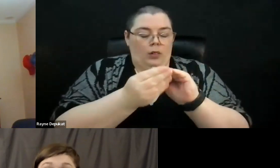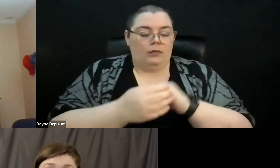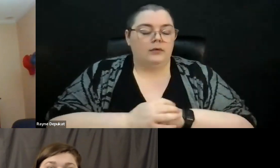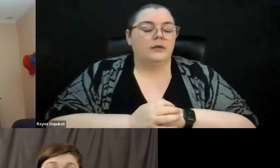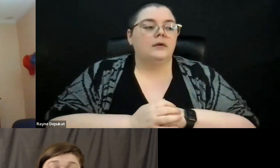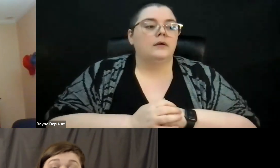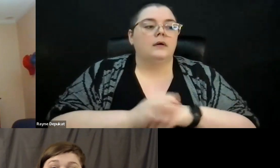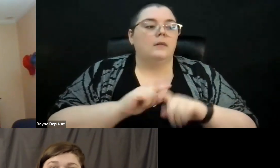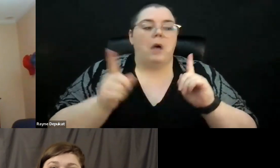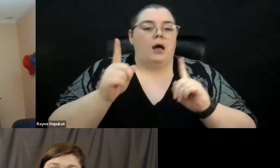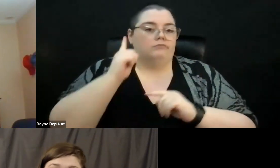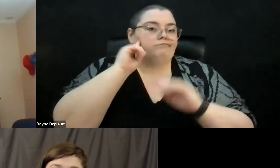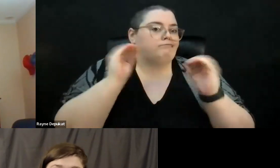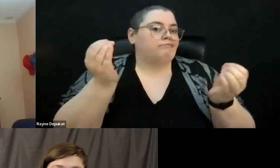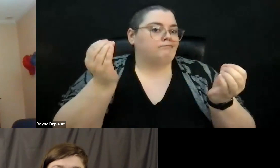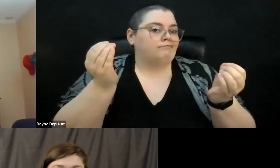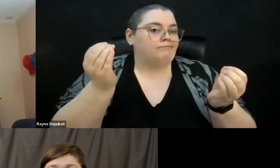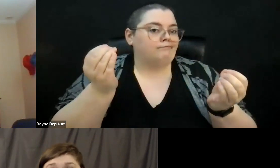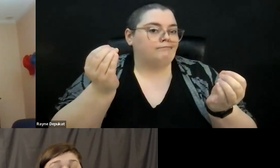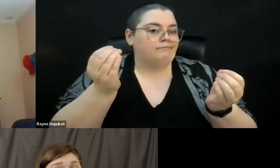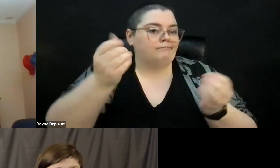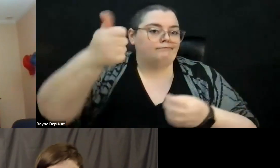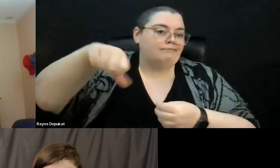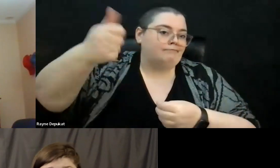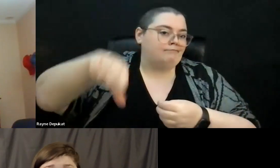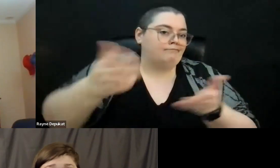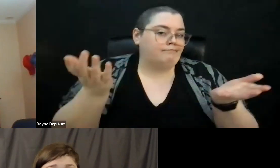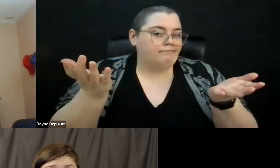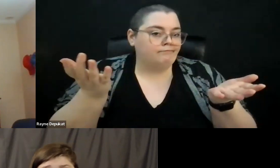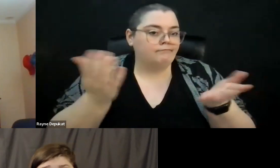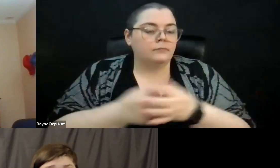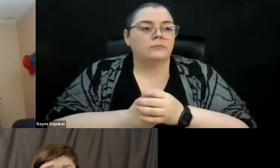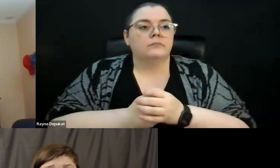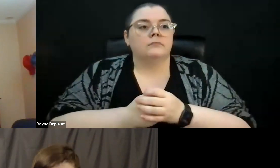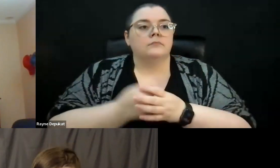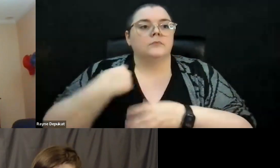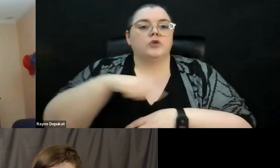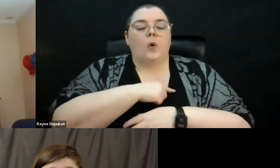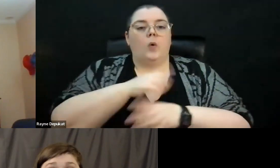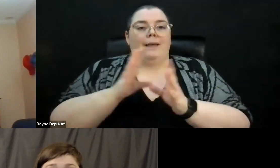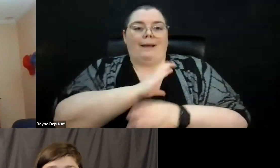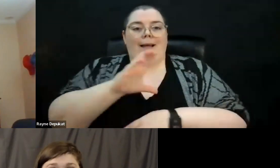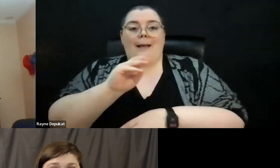months total. I did not hear anything about that.